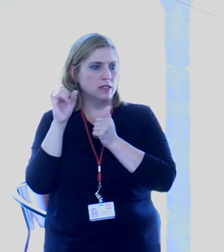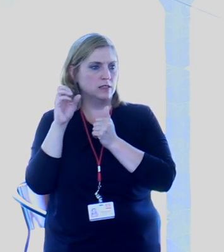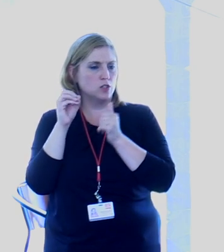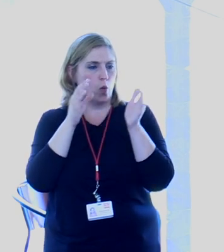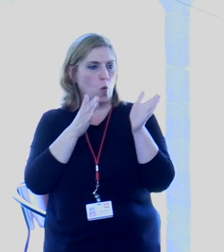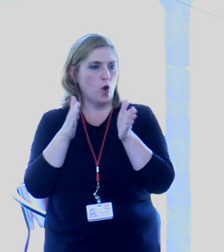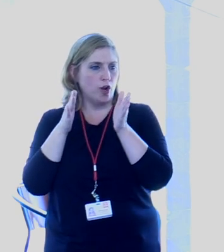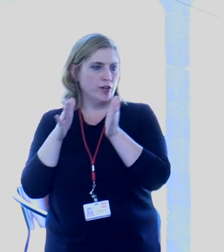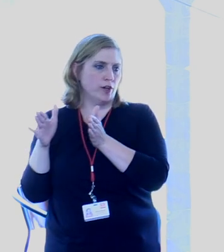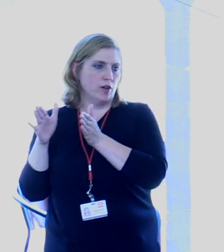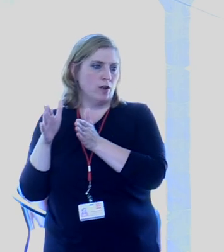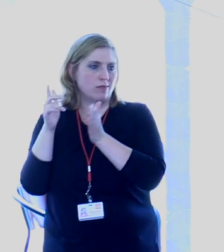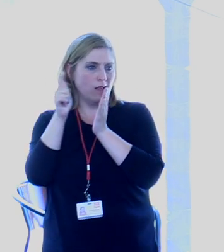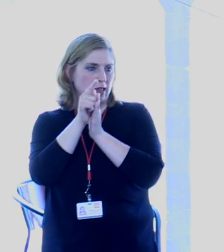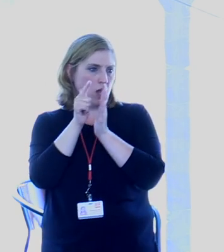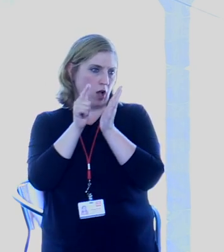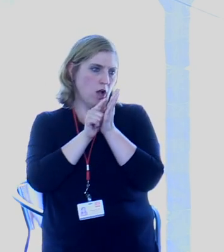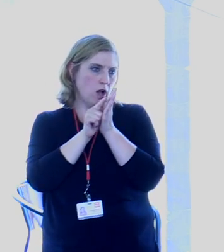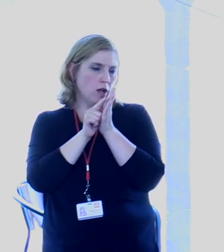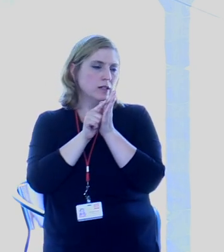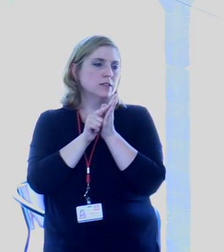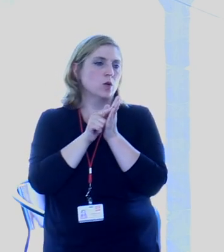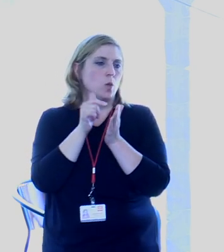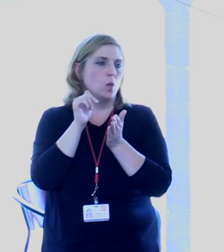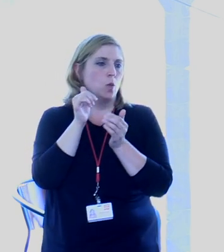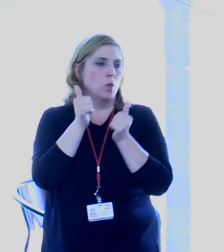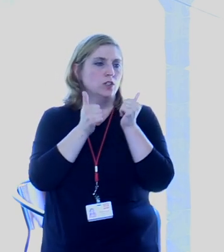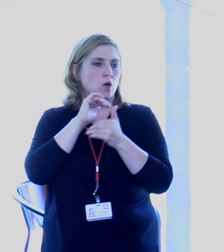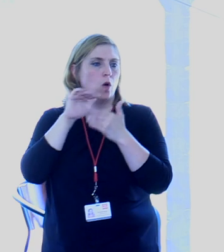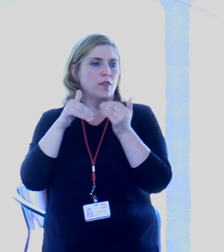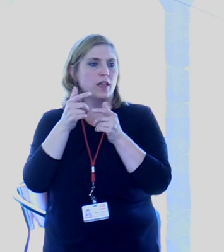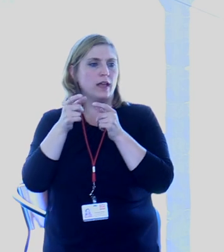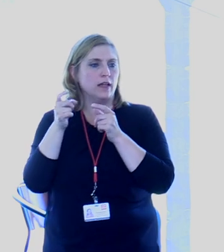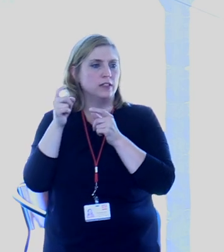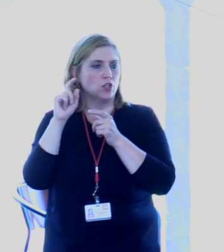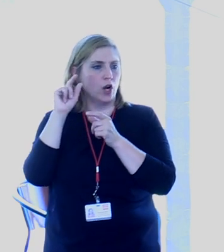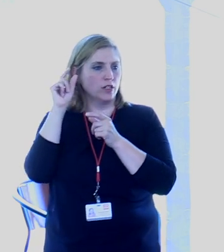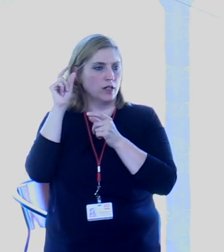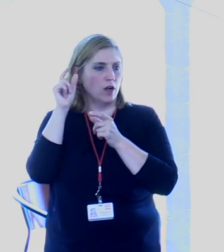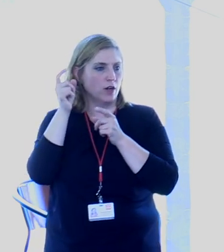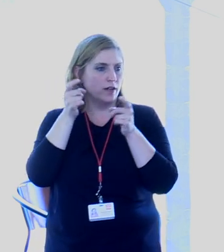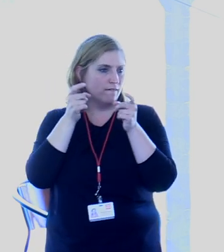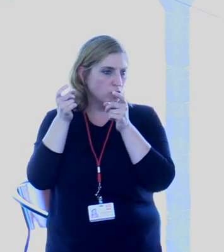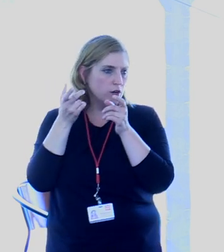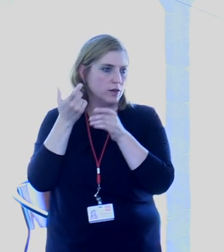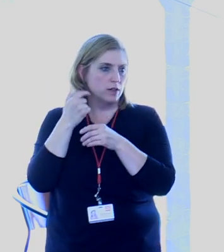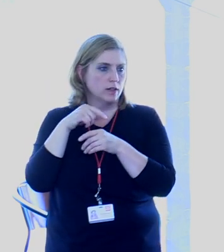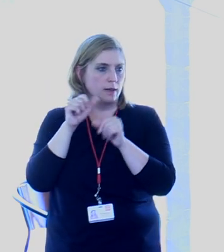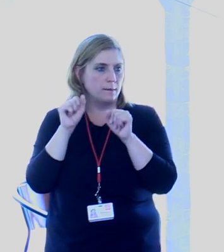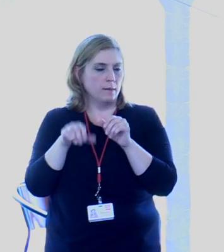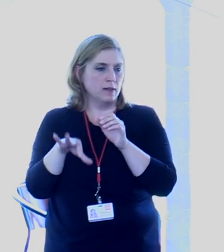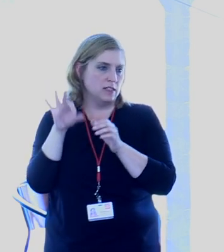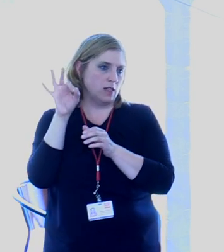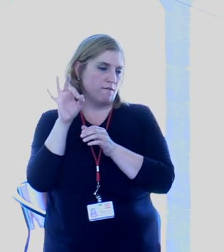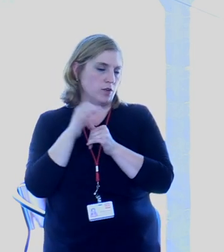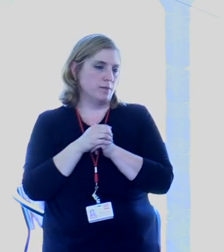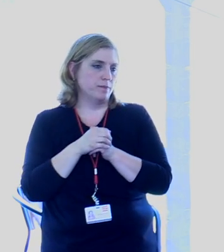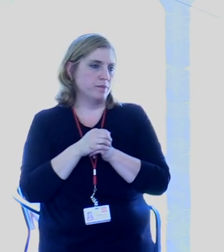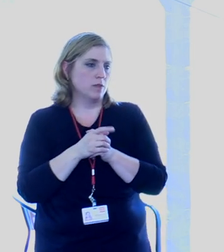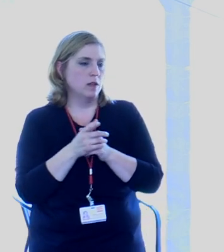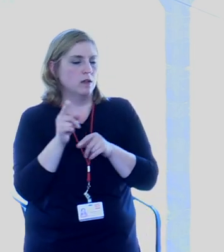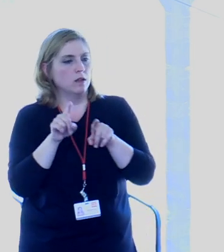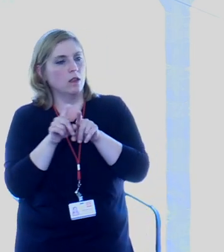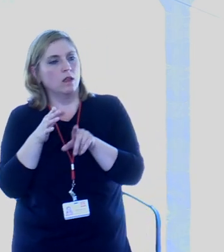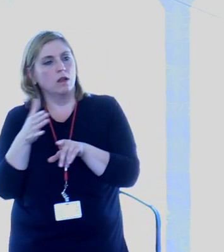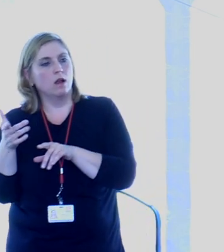order, the laws by which all things are governed can be discovered. This is the same